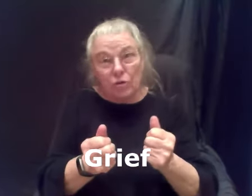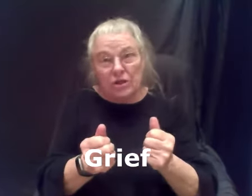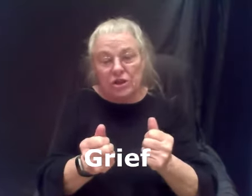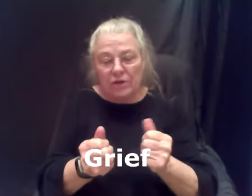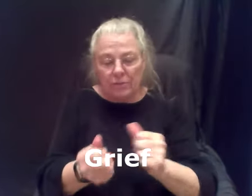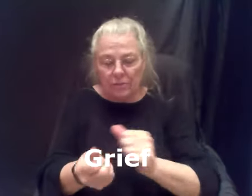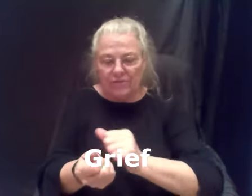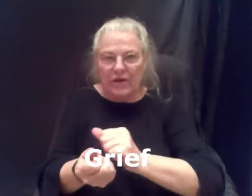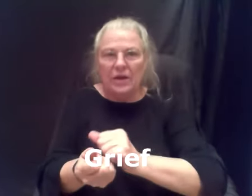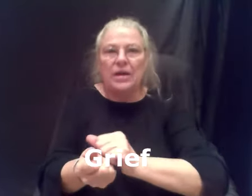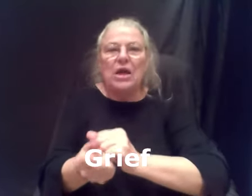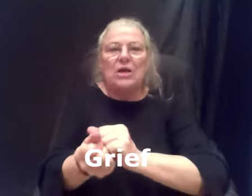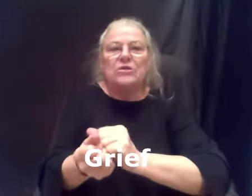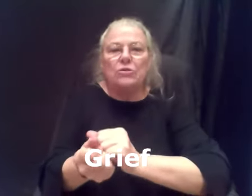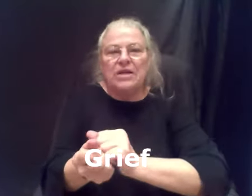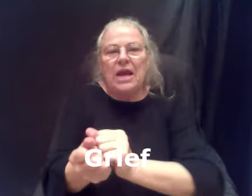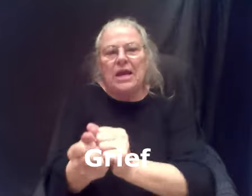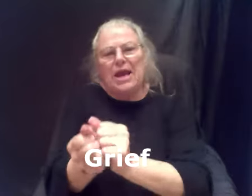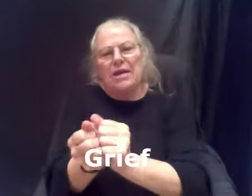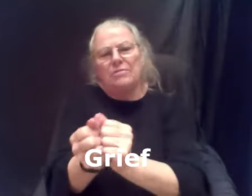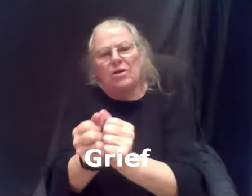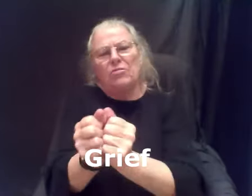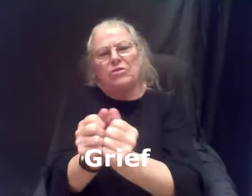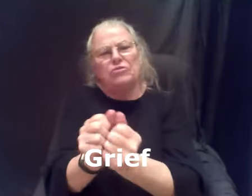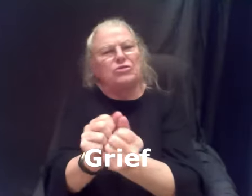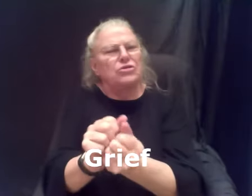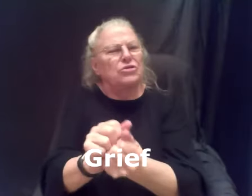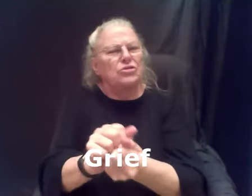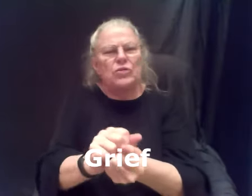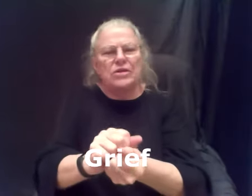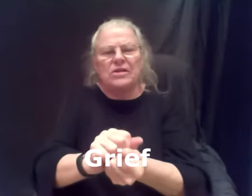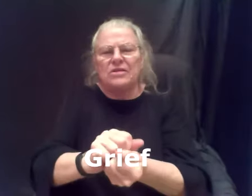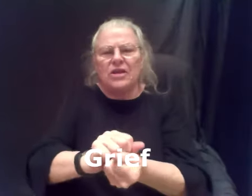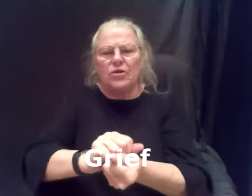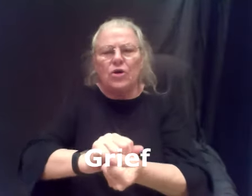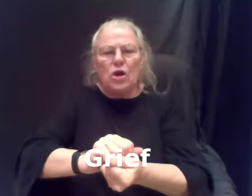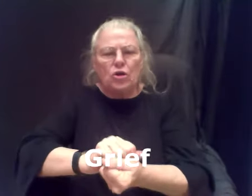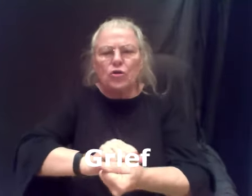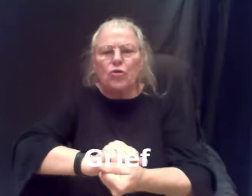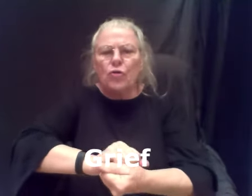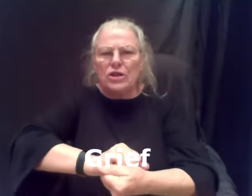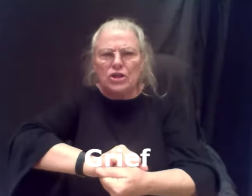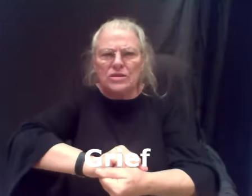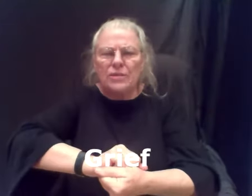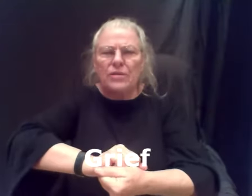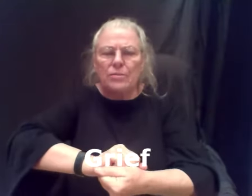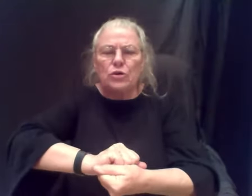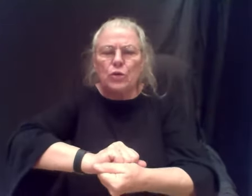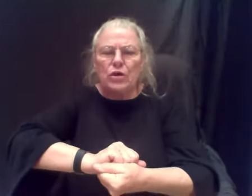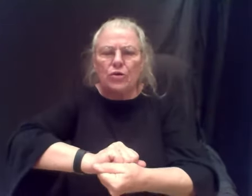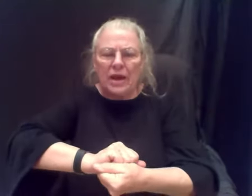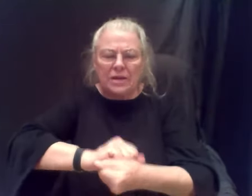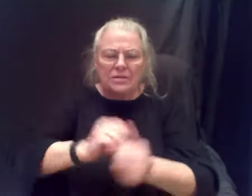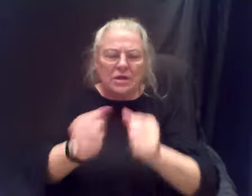crushing feeling. So take and, oh, you just twist it. It's like you're crushing something between your hands.